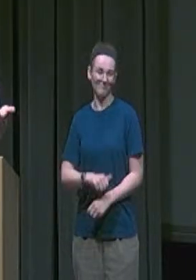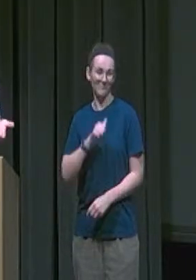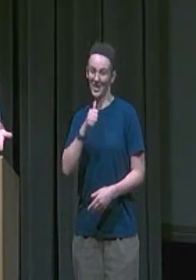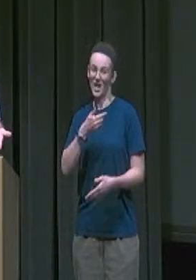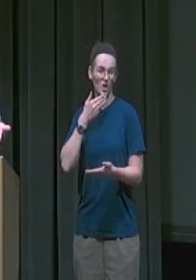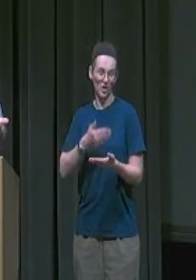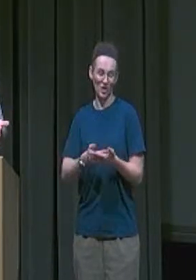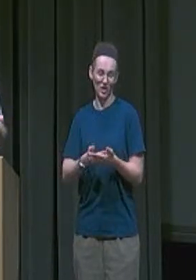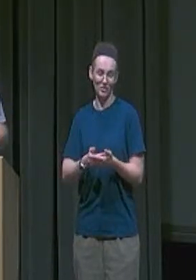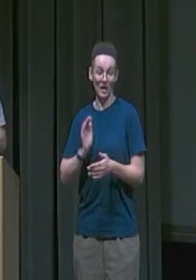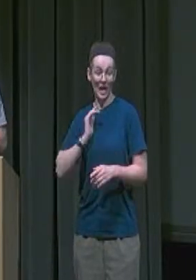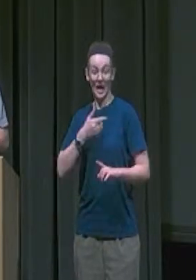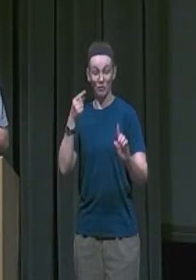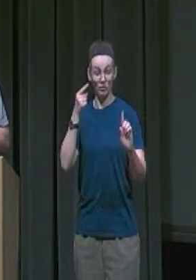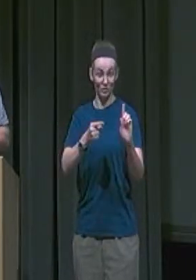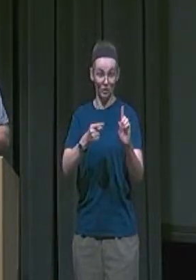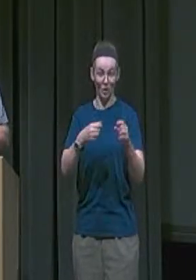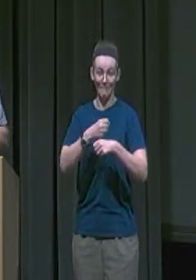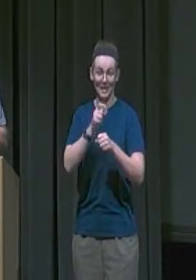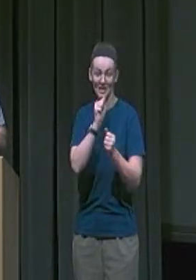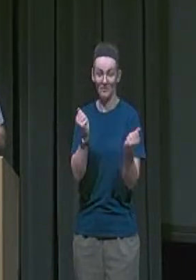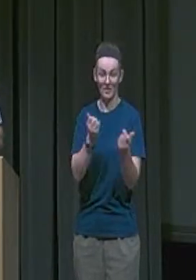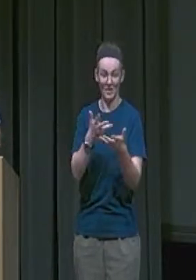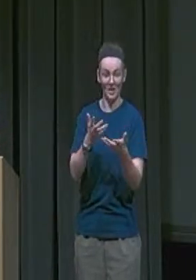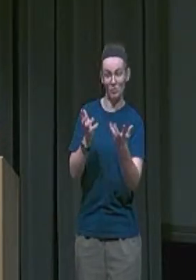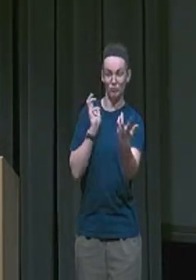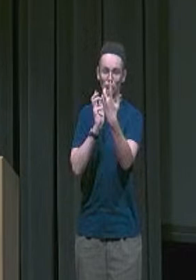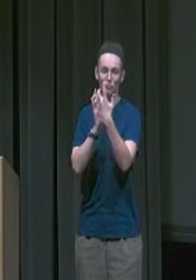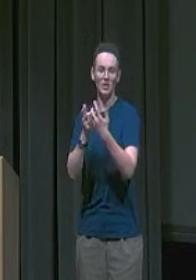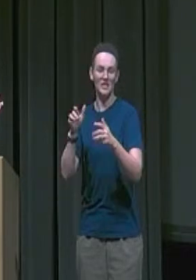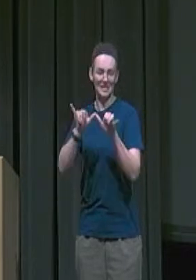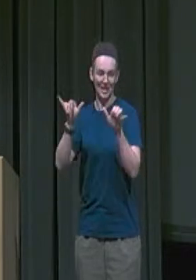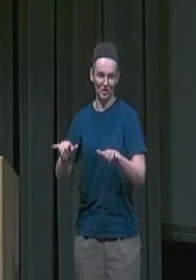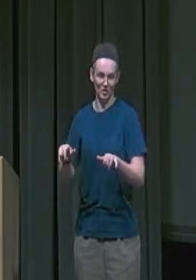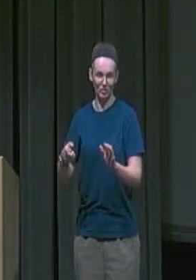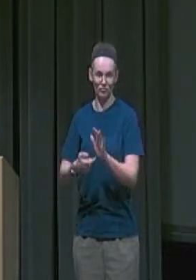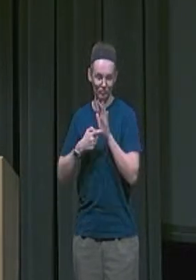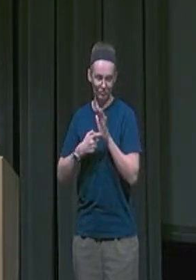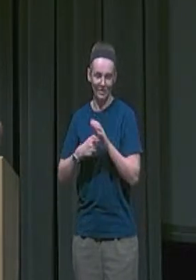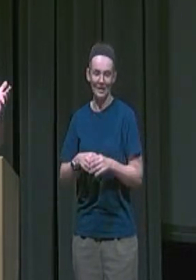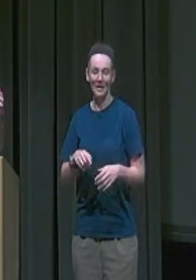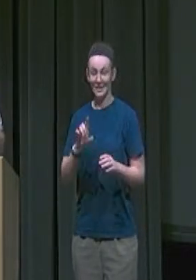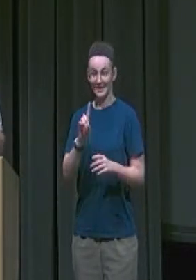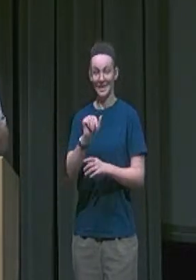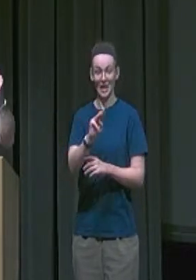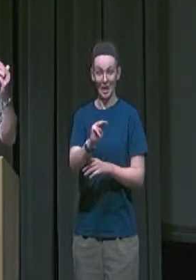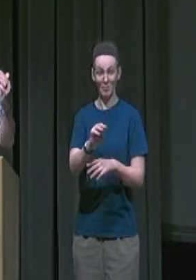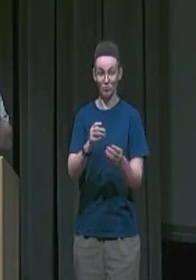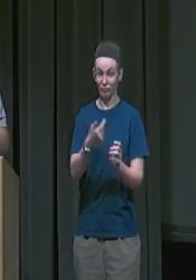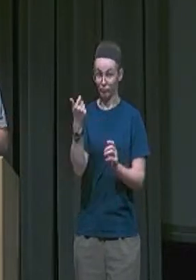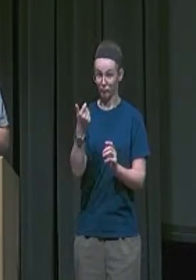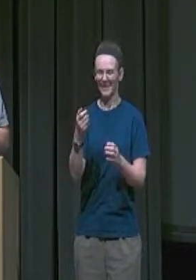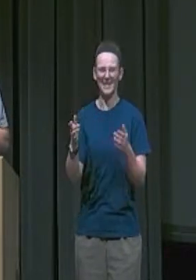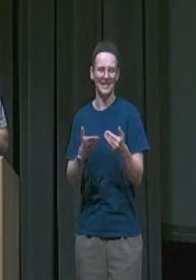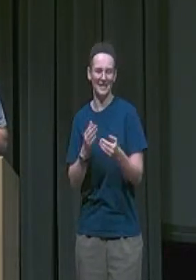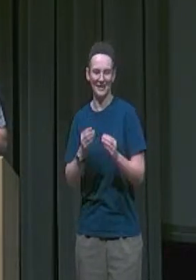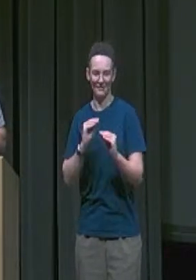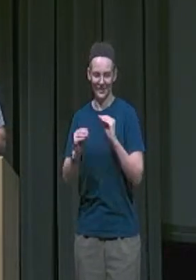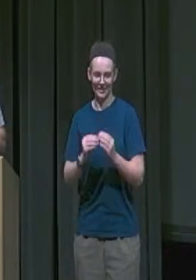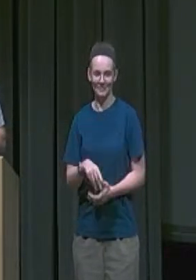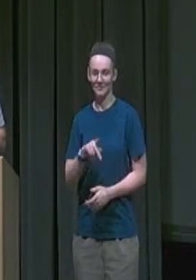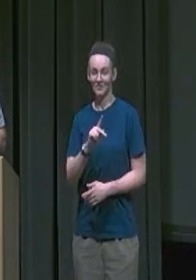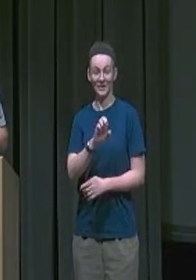job is to make everything meet those standards. So taking dams out would be an easy fix. And as we found out in Kent and